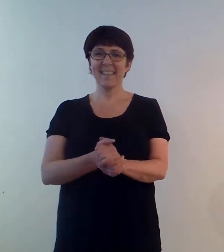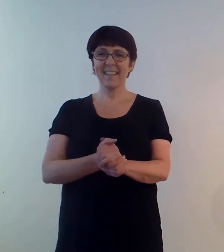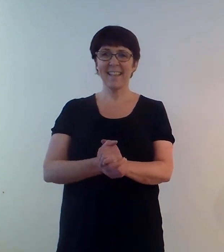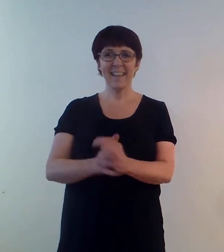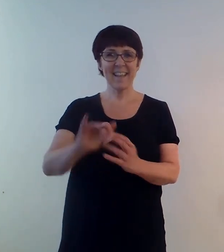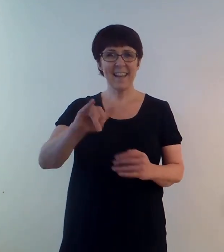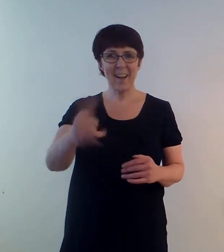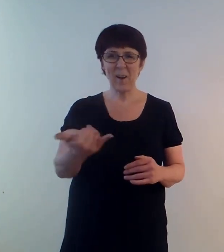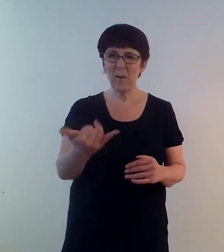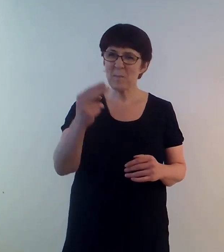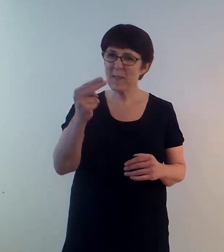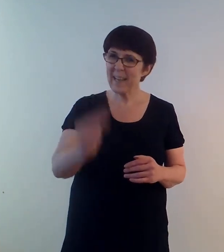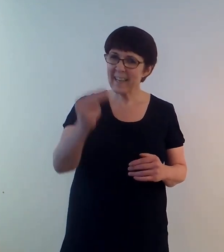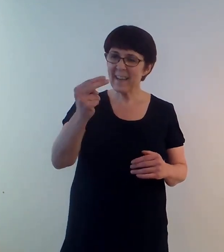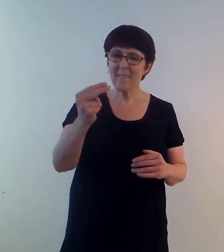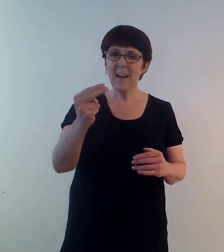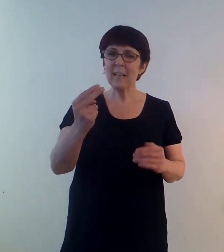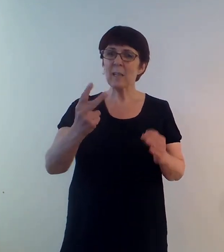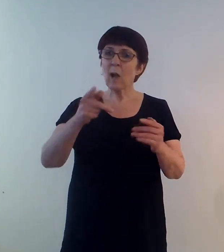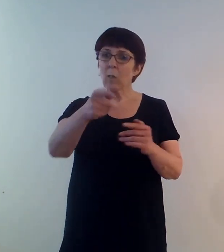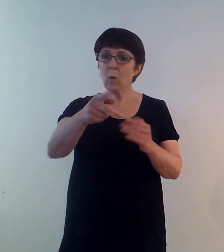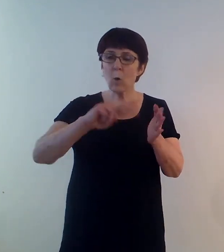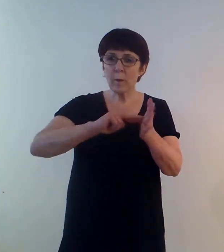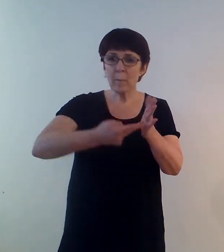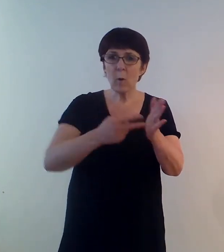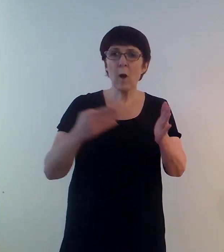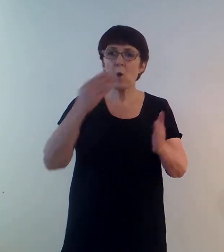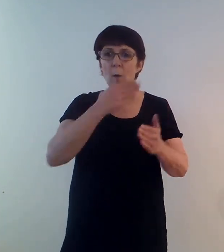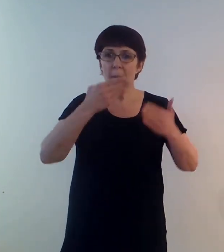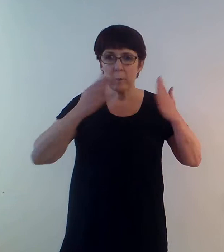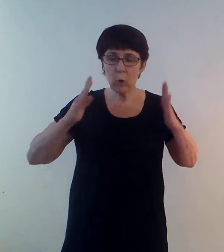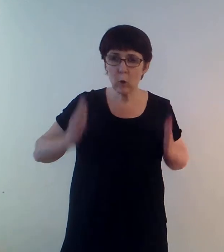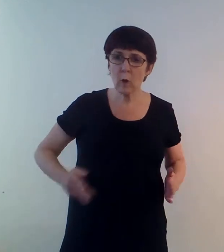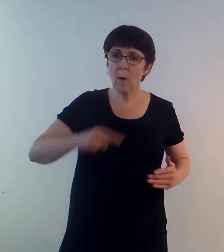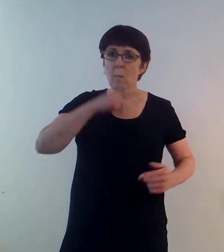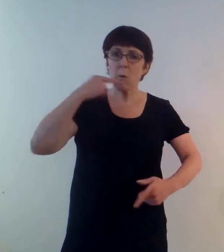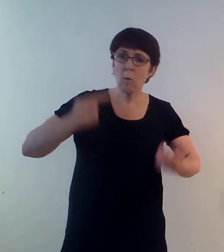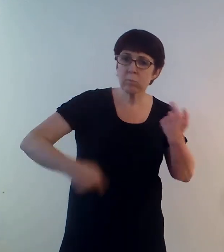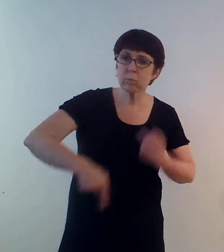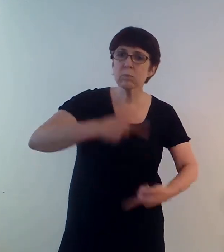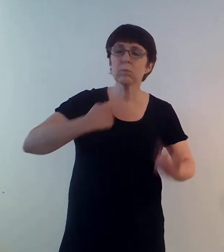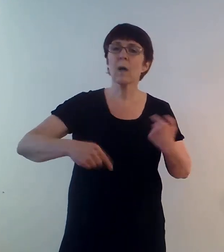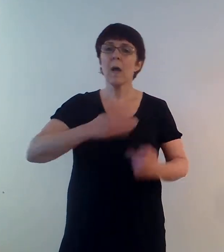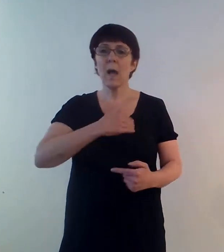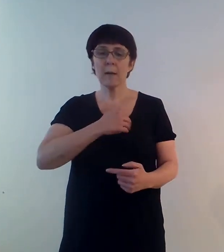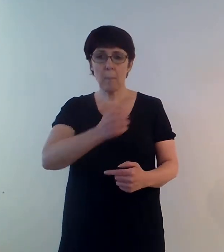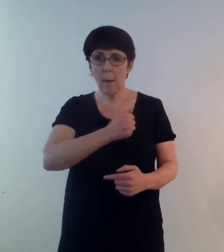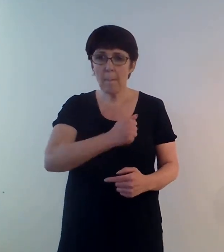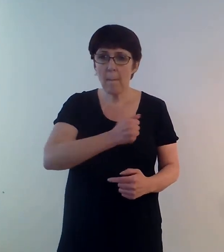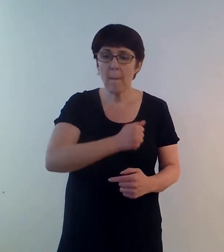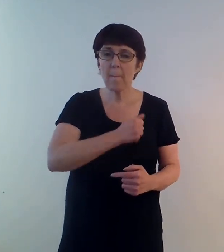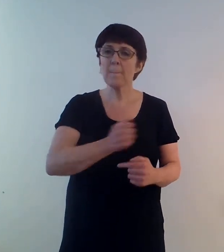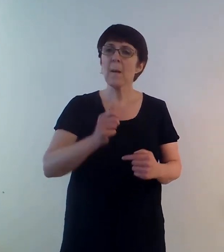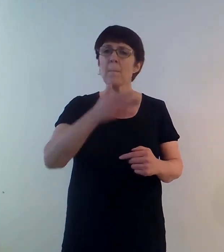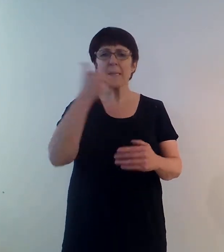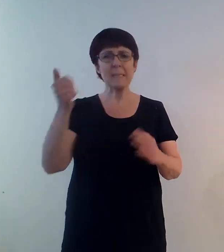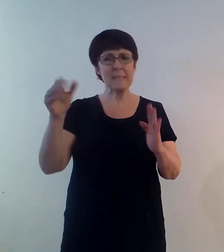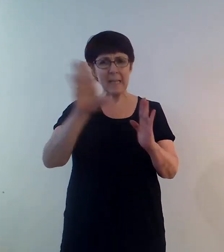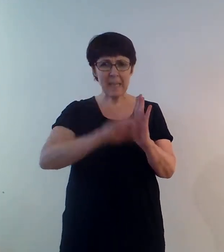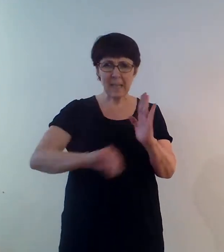very important to prepare, get ready for your workout, get the blood flowing and raise the heart rate. Be the best you can be. Let's absolutely smash